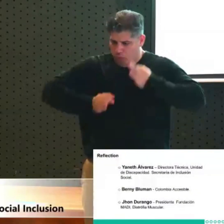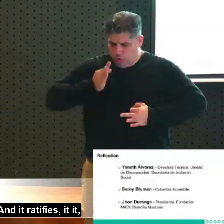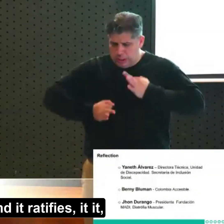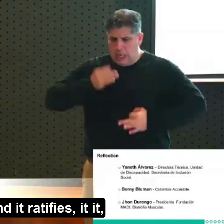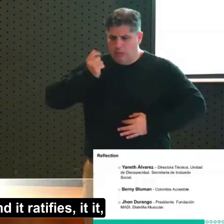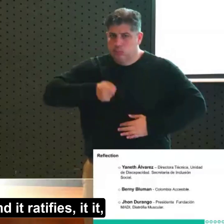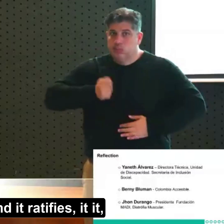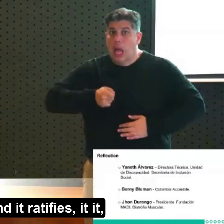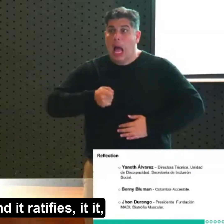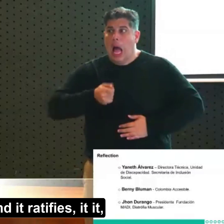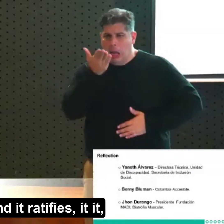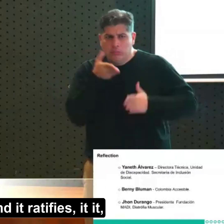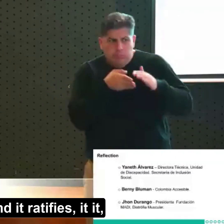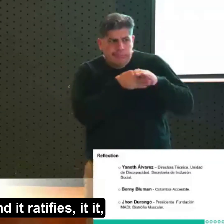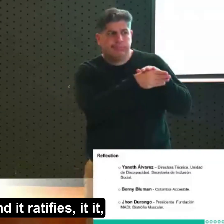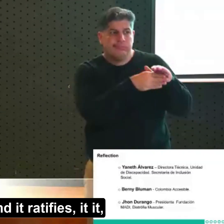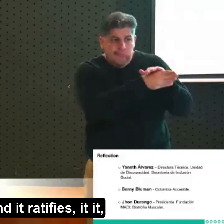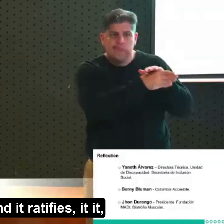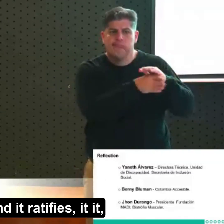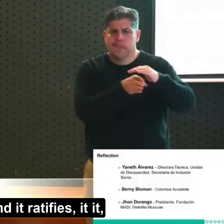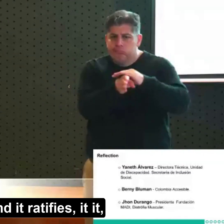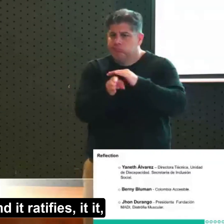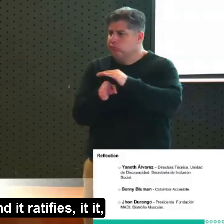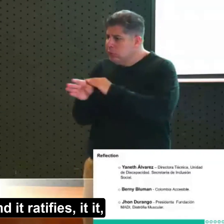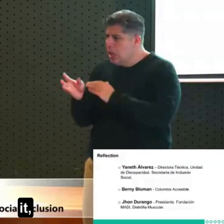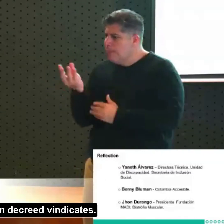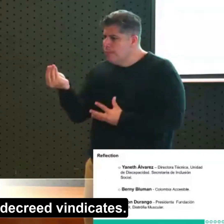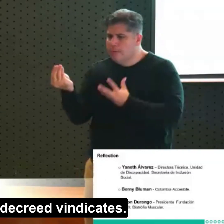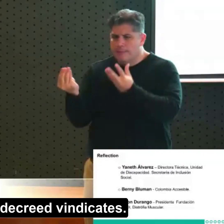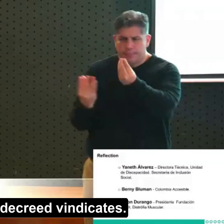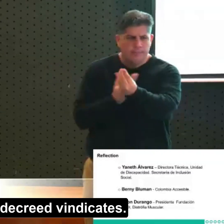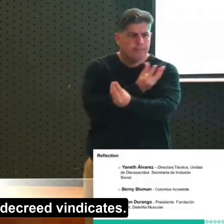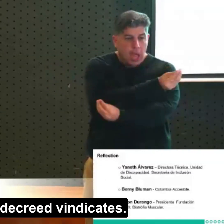supplements a lot, and it ratifies it.